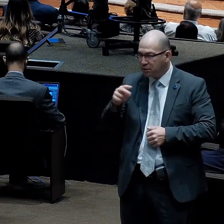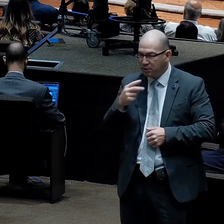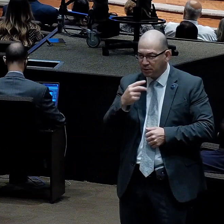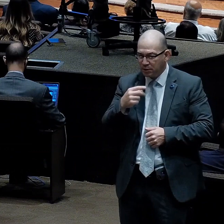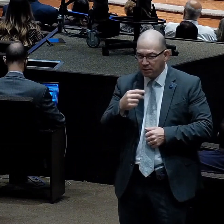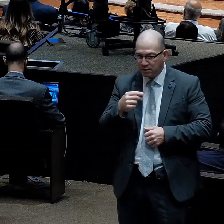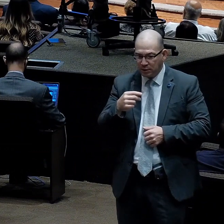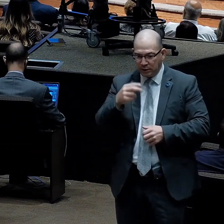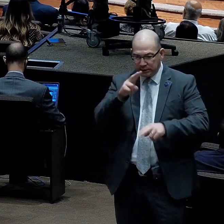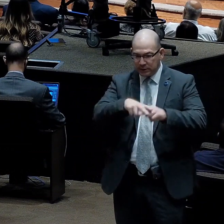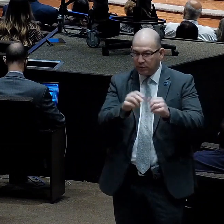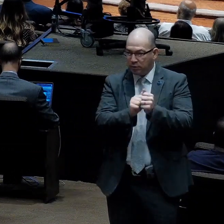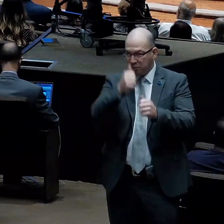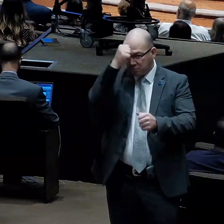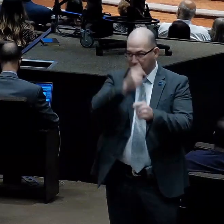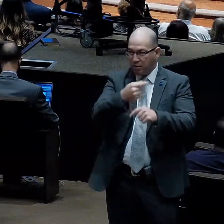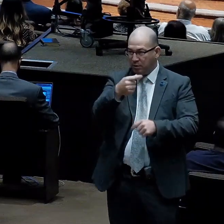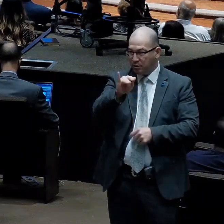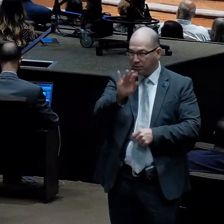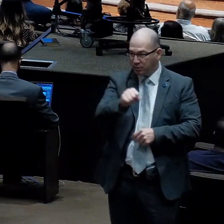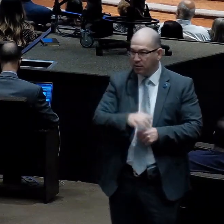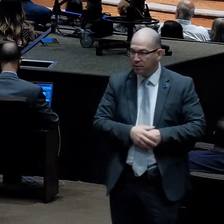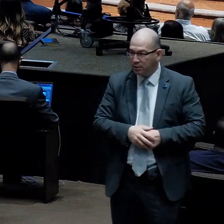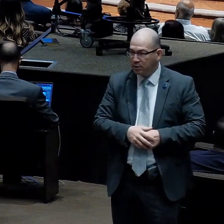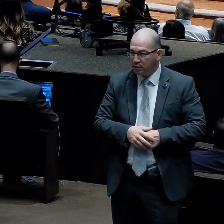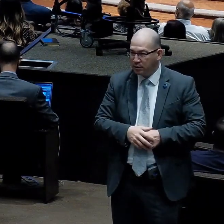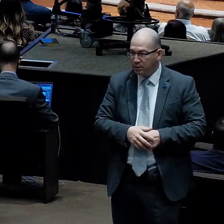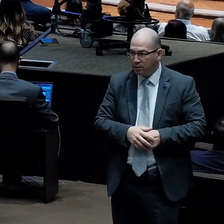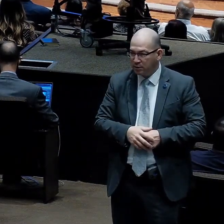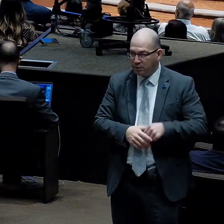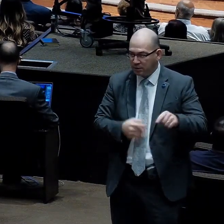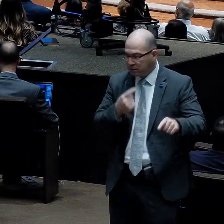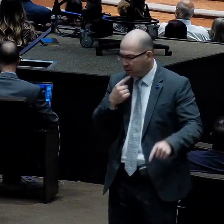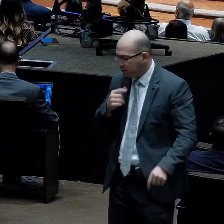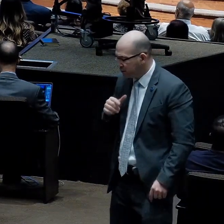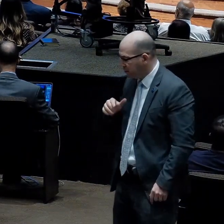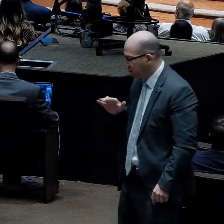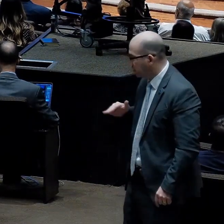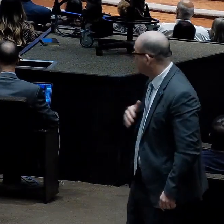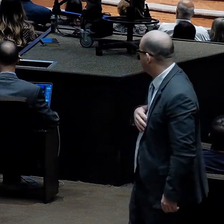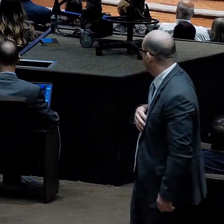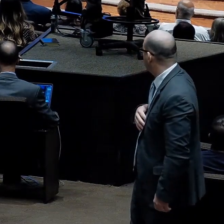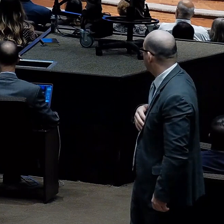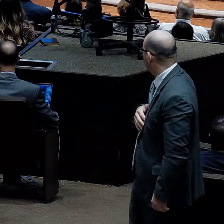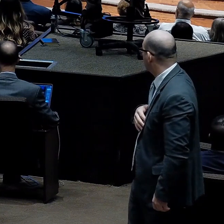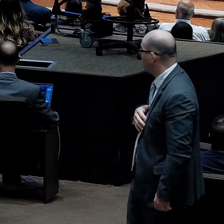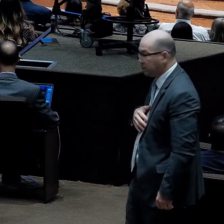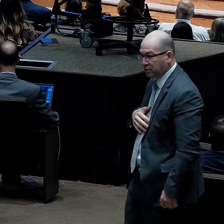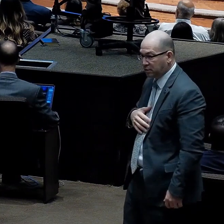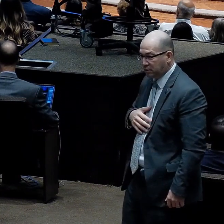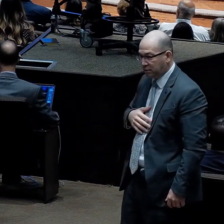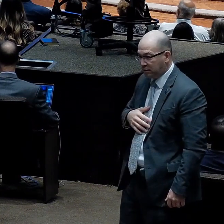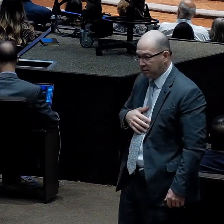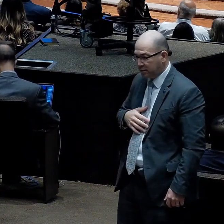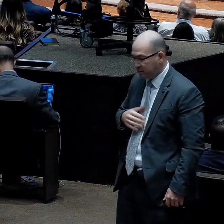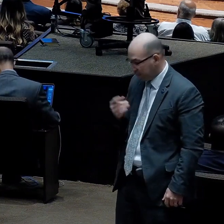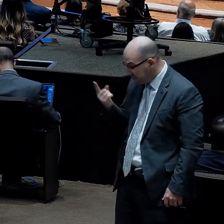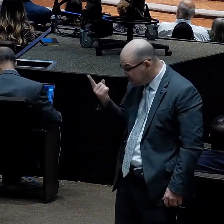Gibbs, like this. After a while, Brother Gibbs said, he said,